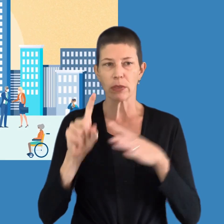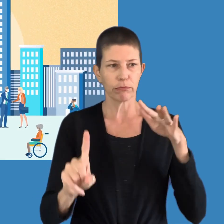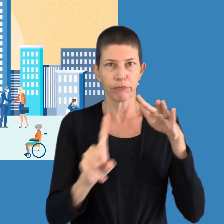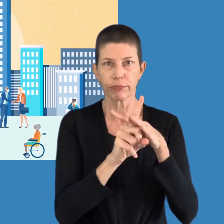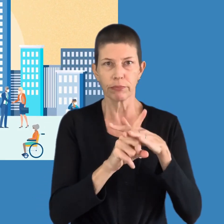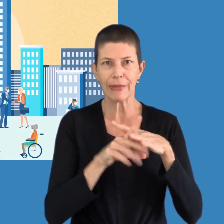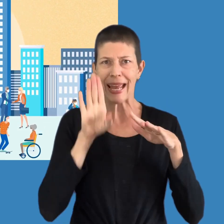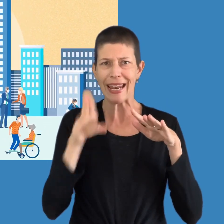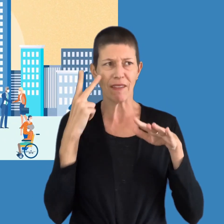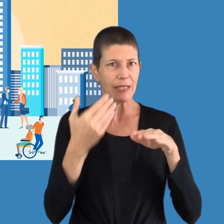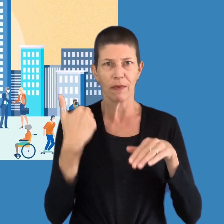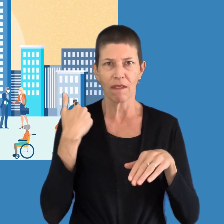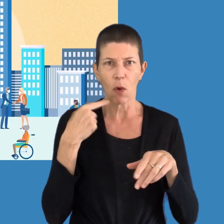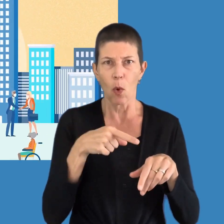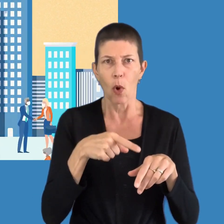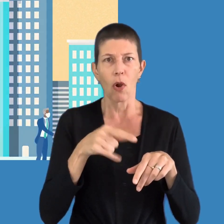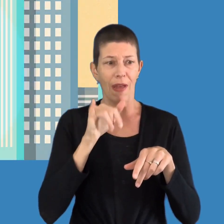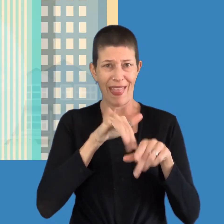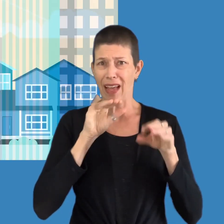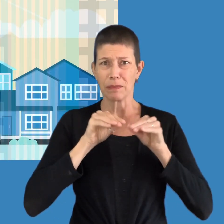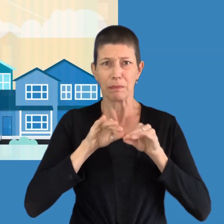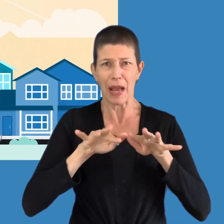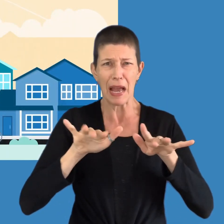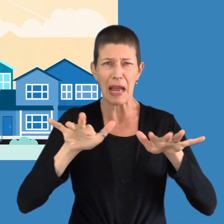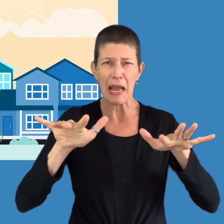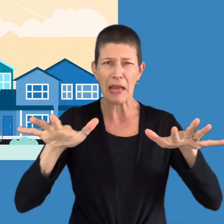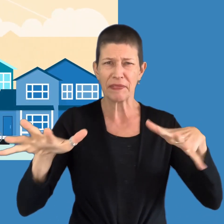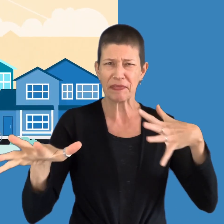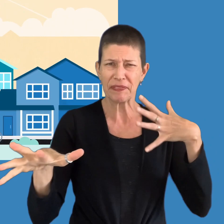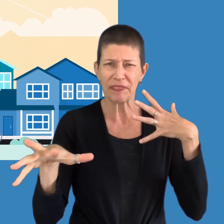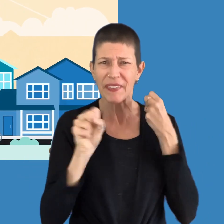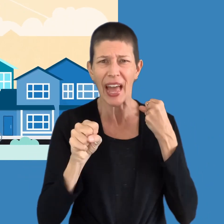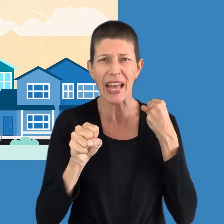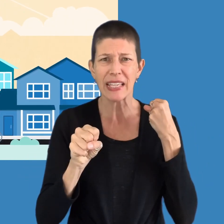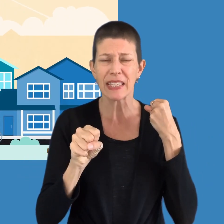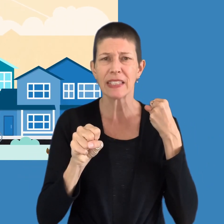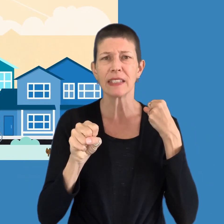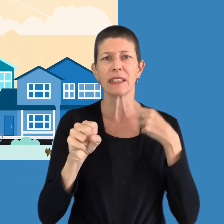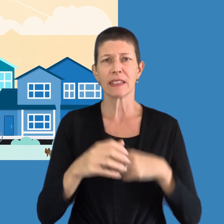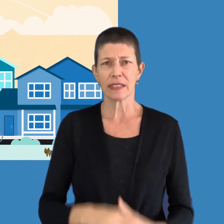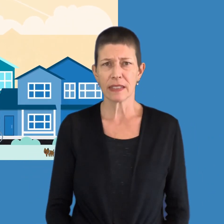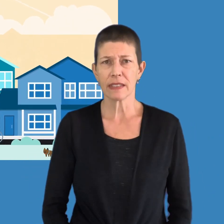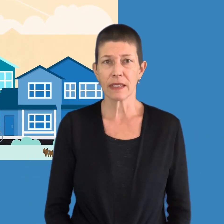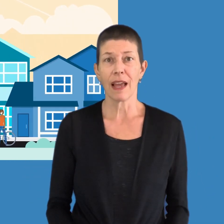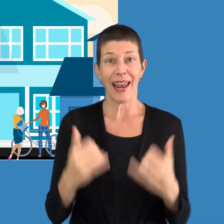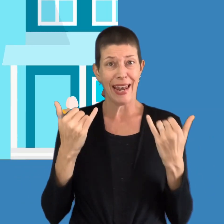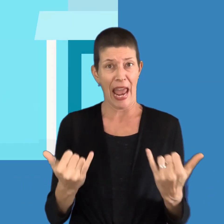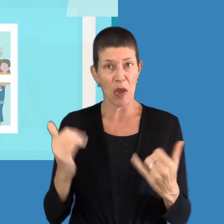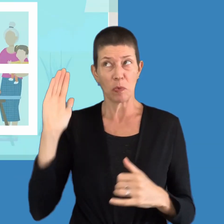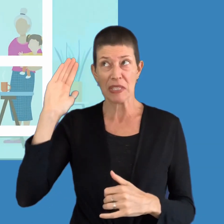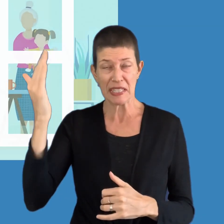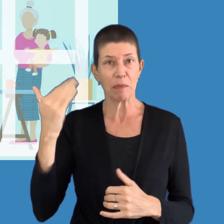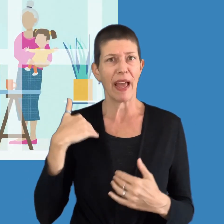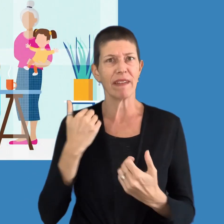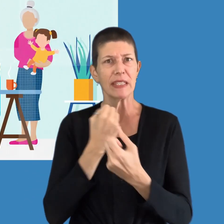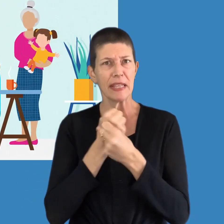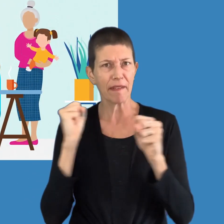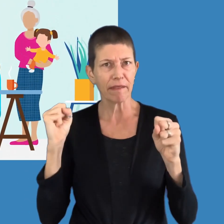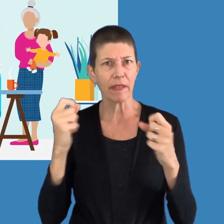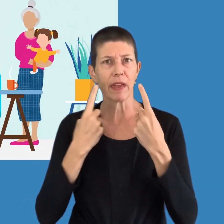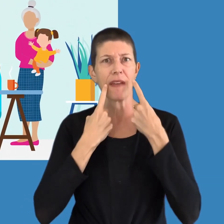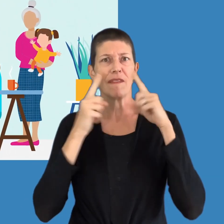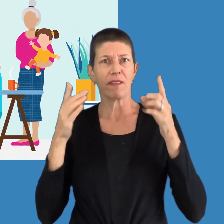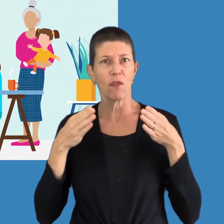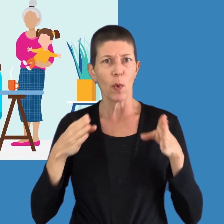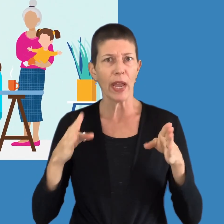First came the virus that had never been seen before, and that spread faster than we could ever imagine. Now we hear